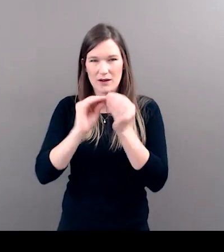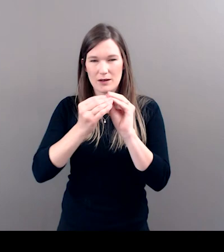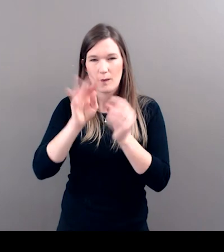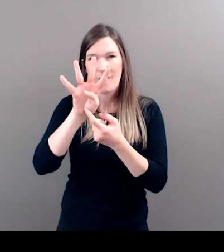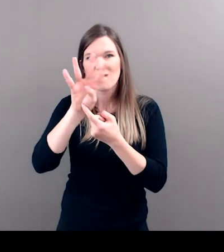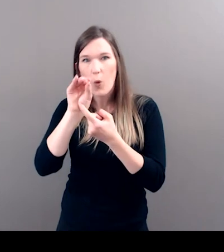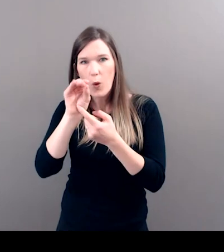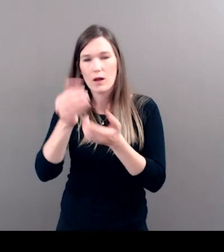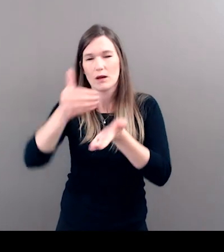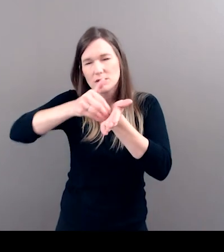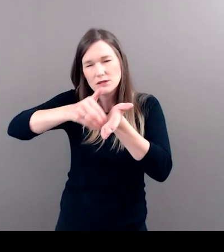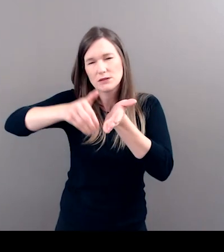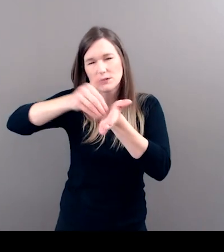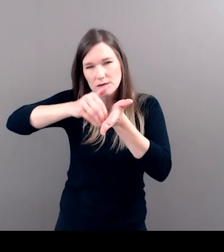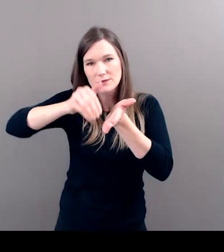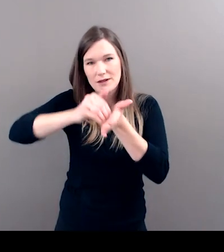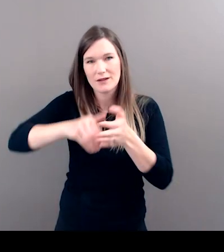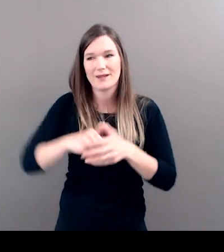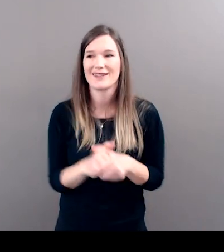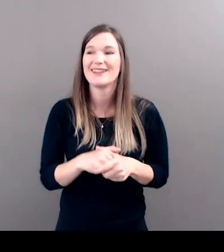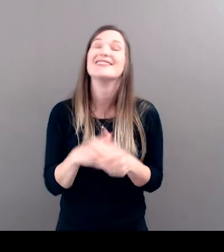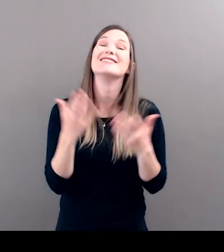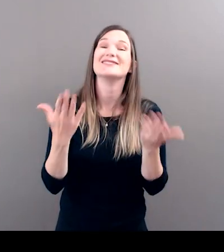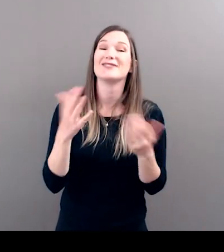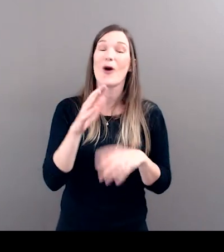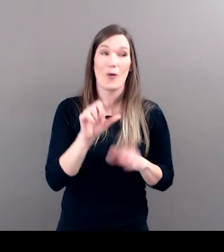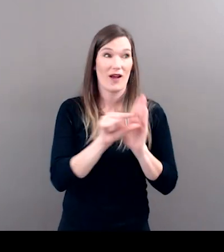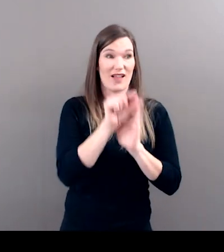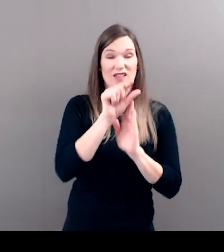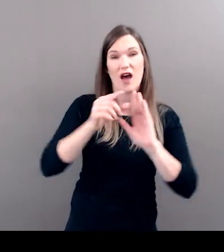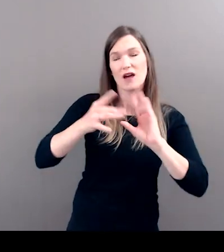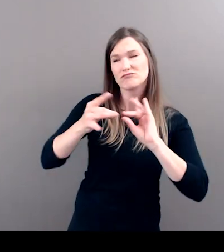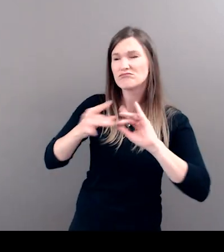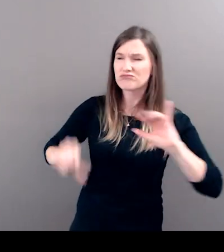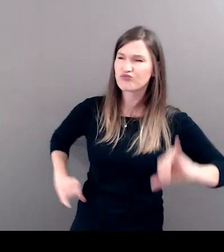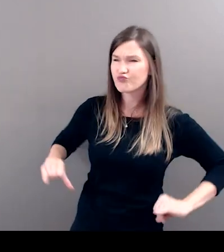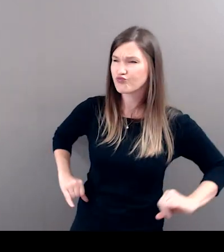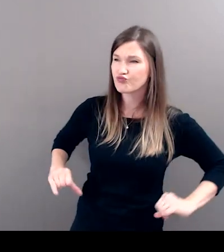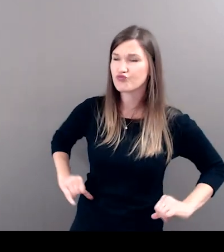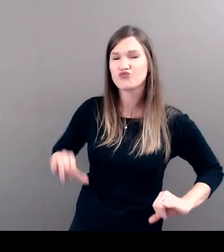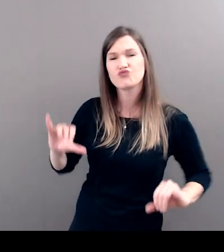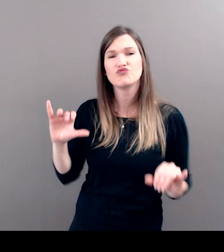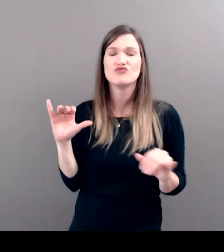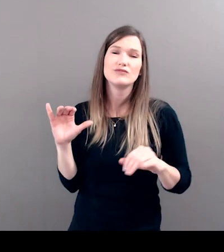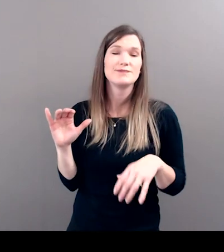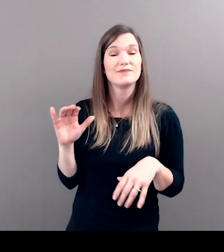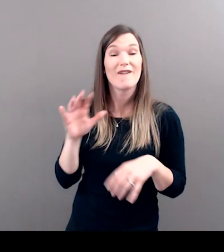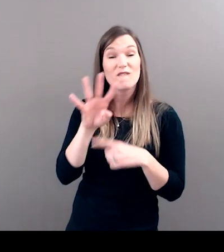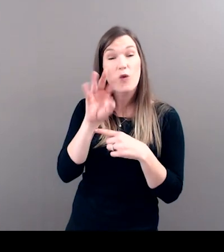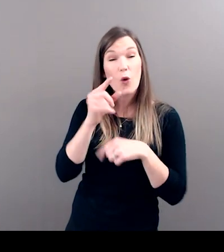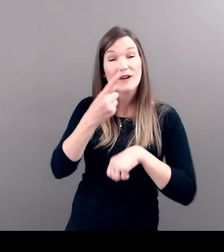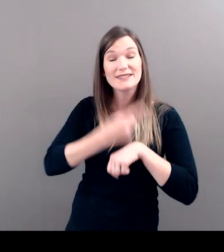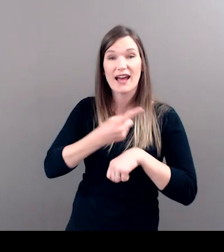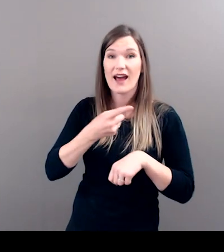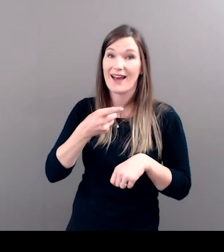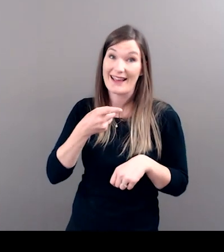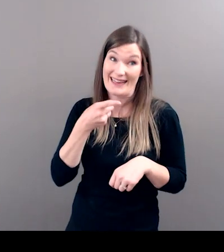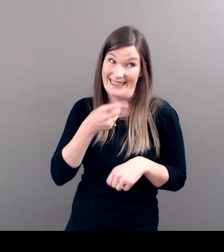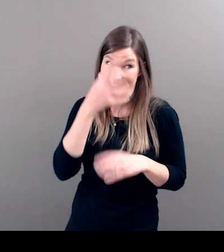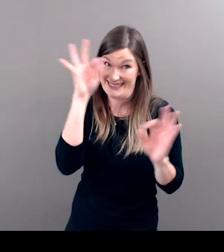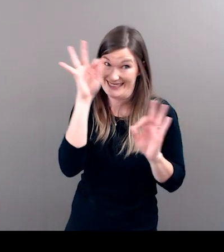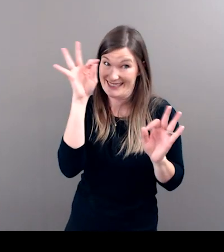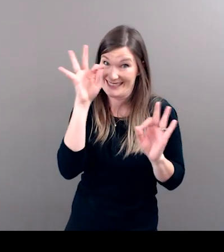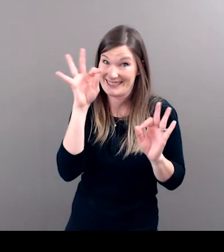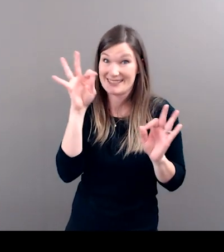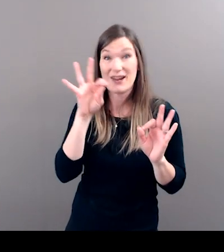So when Goliath talked trash for 40 days, he didn't know that he was getting ready to get his behind whooped on day 40.